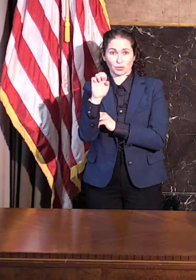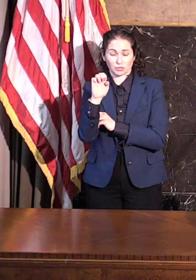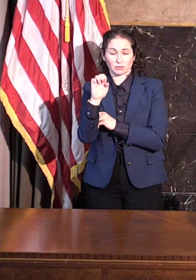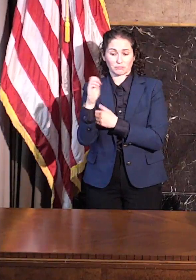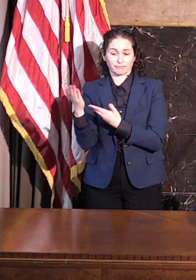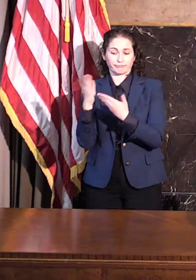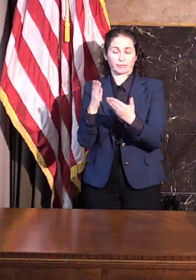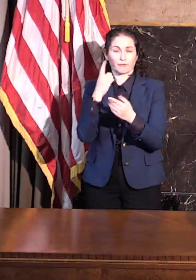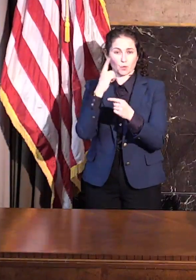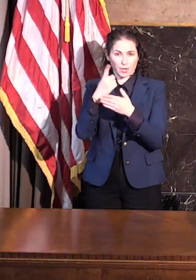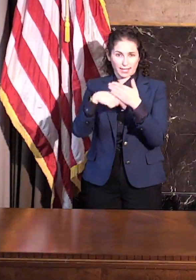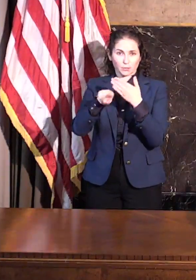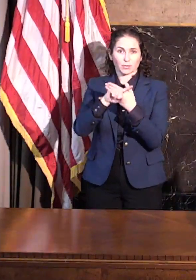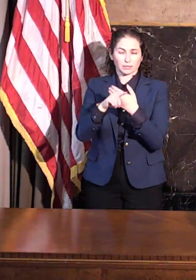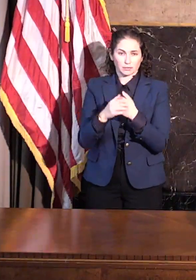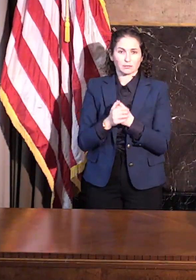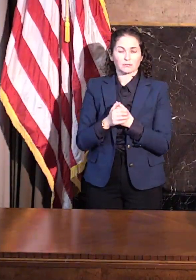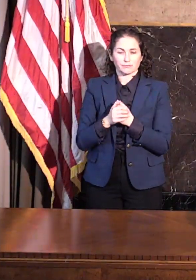for a total of